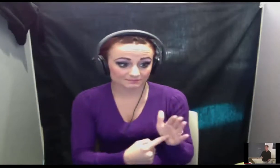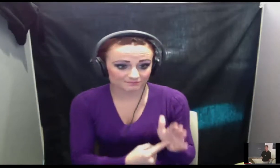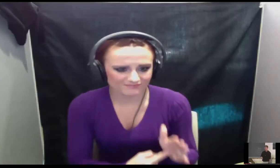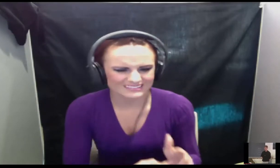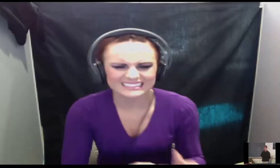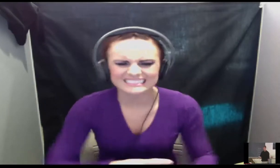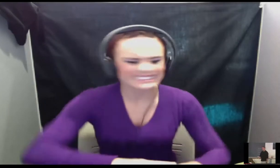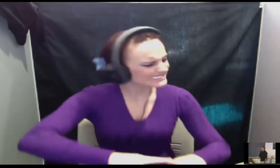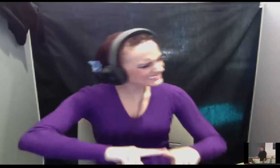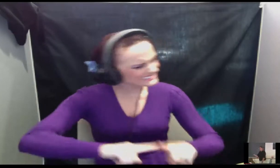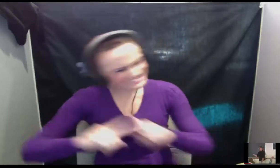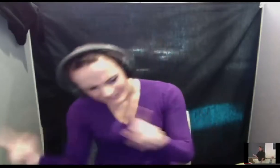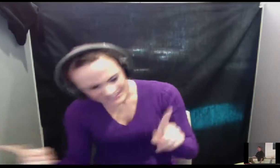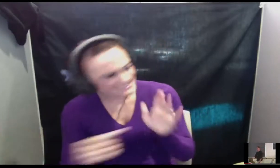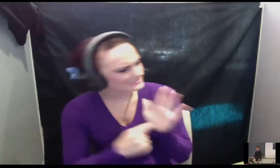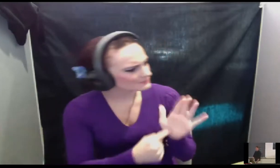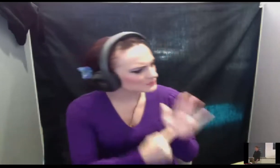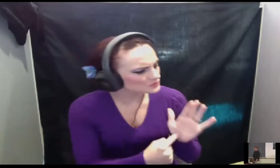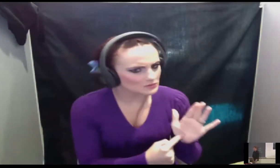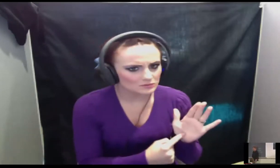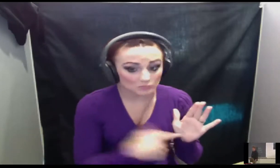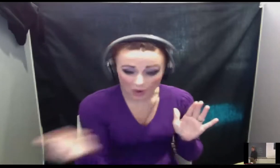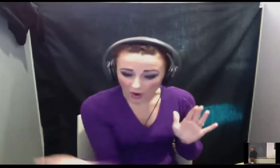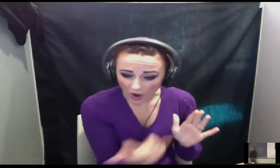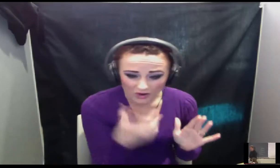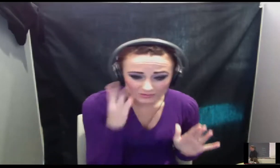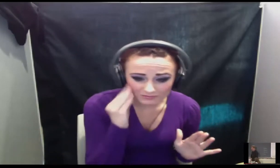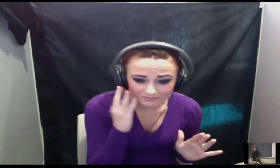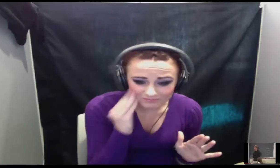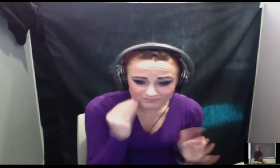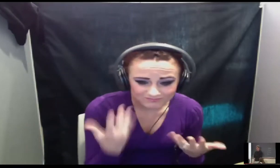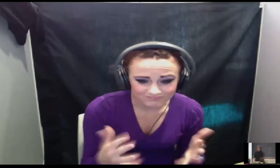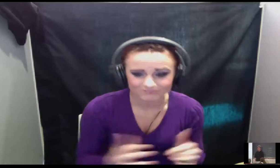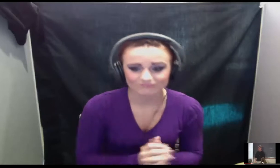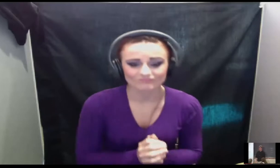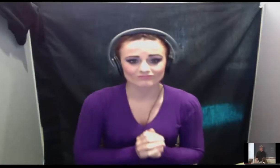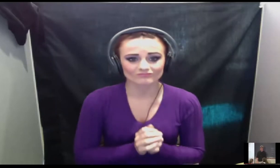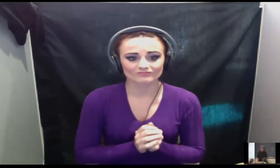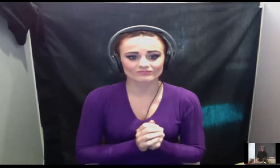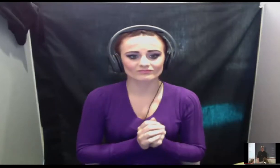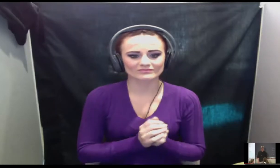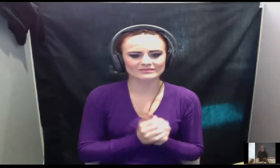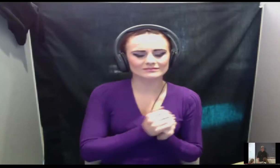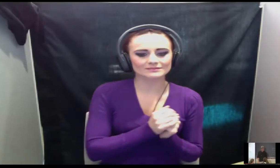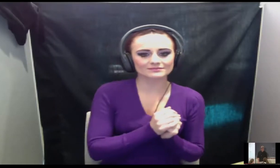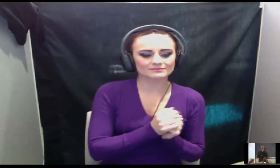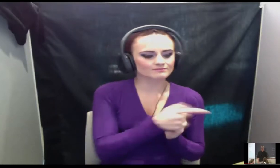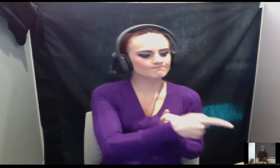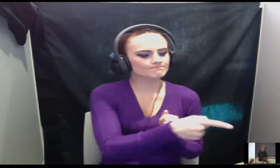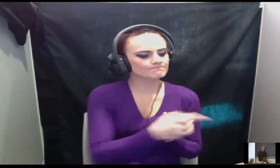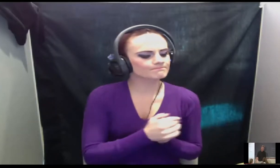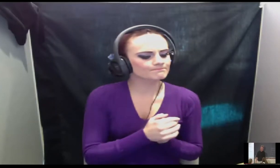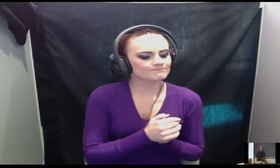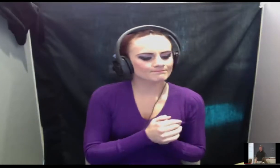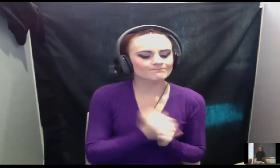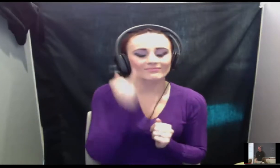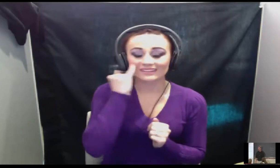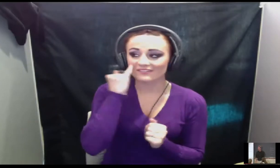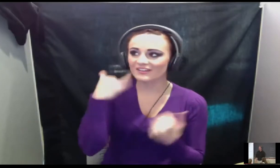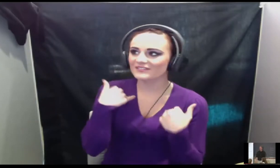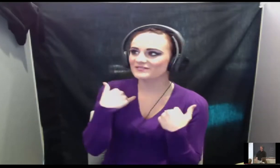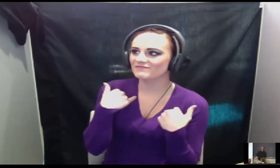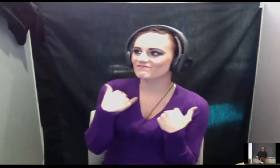really good example you've all experienced. If you have a cold glass of water, and then, a picture from